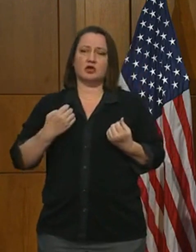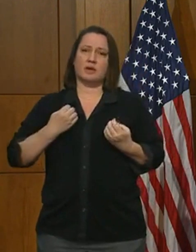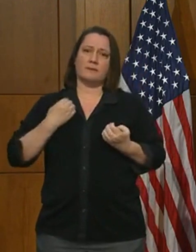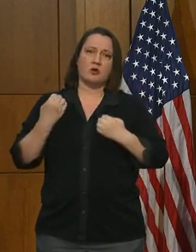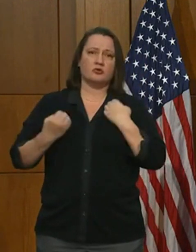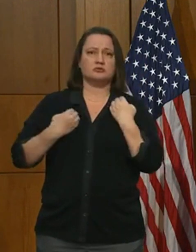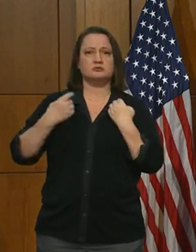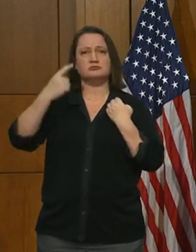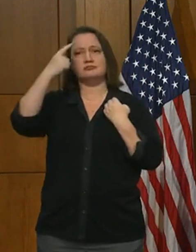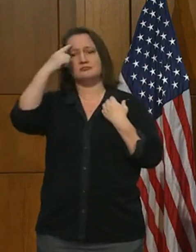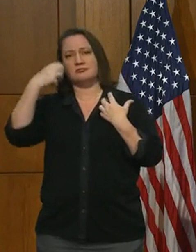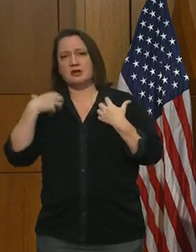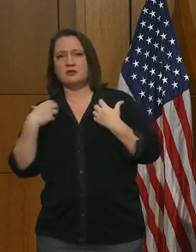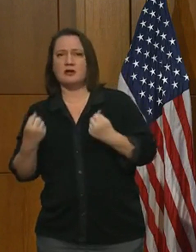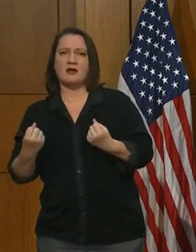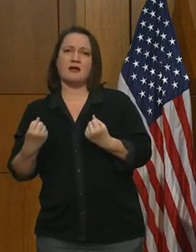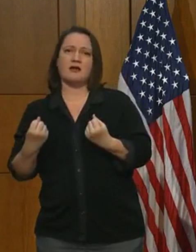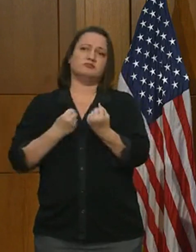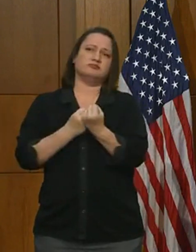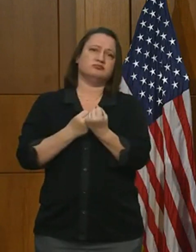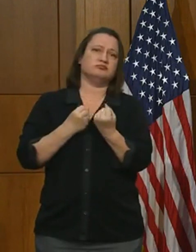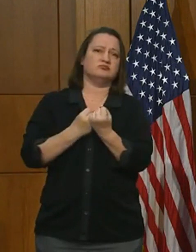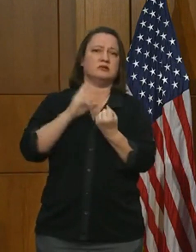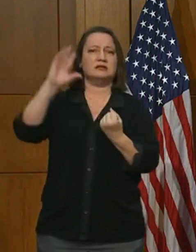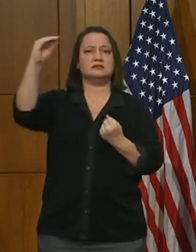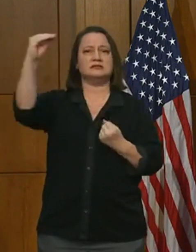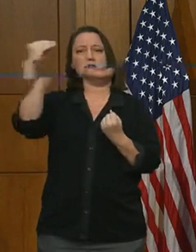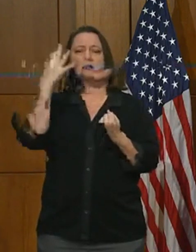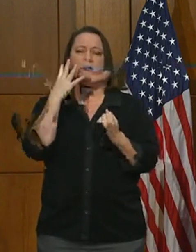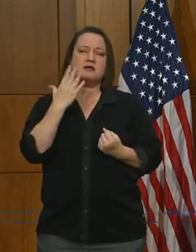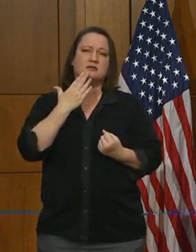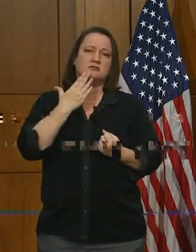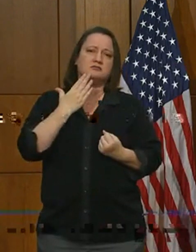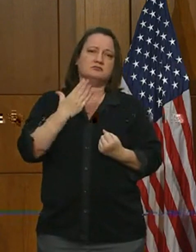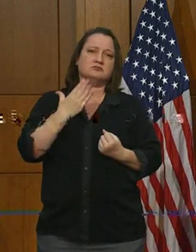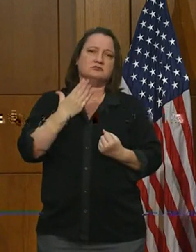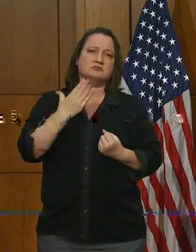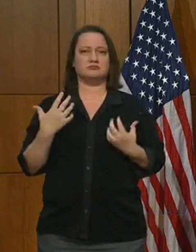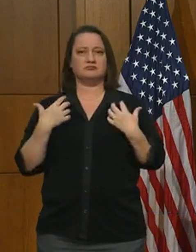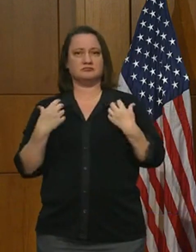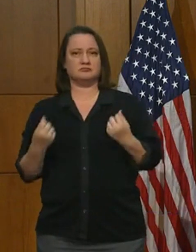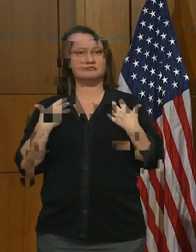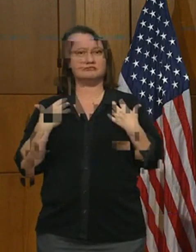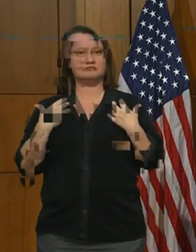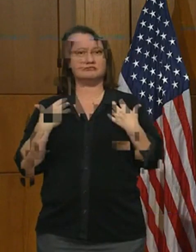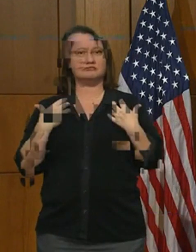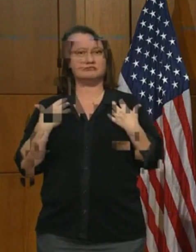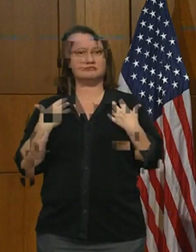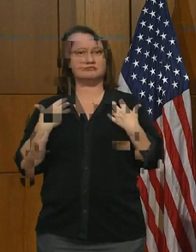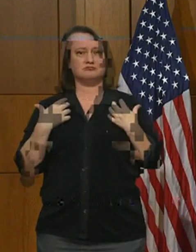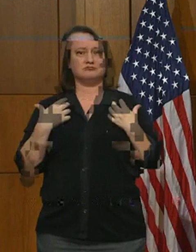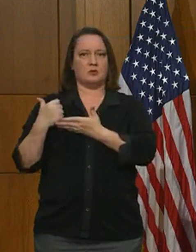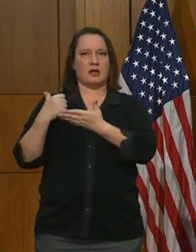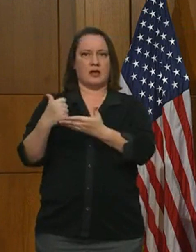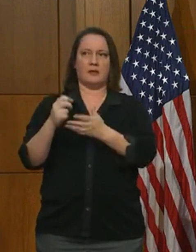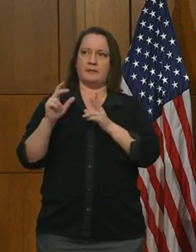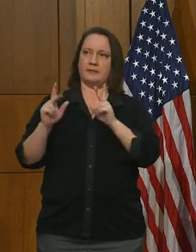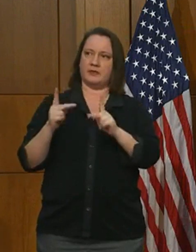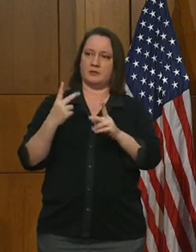for people to come to the beach. The sunshine is good for them. And, just help them get out